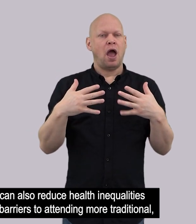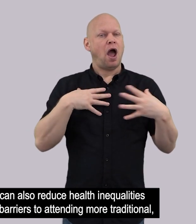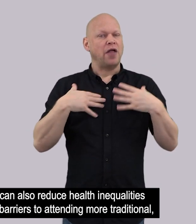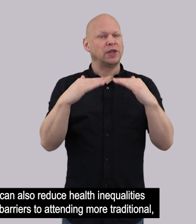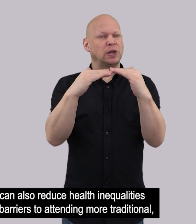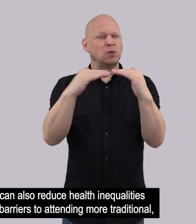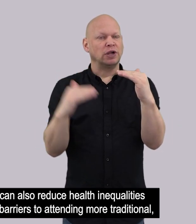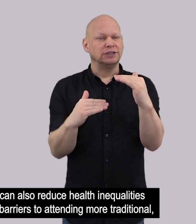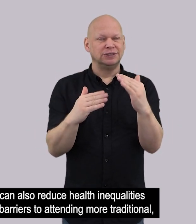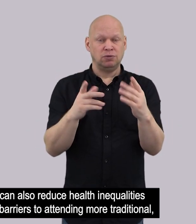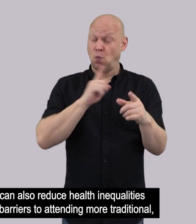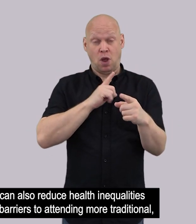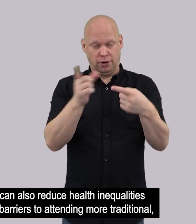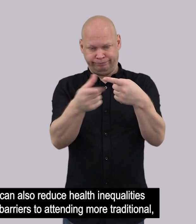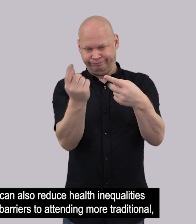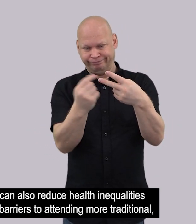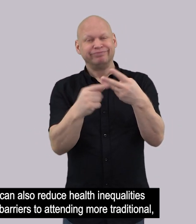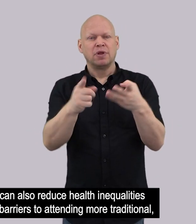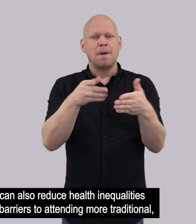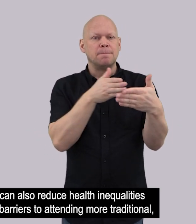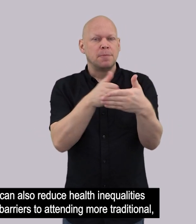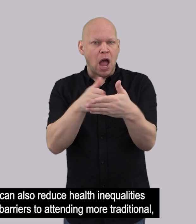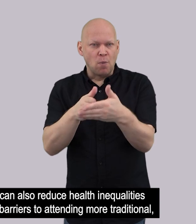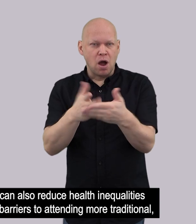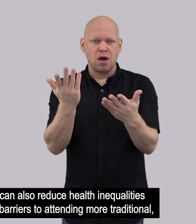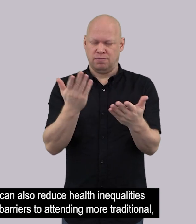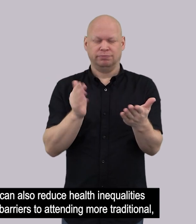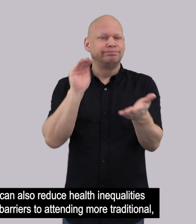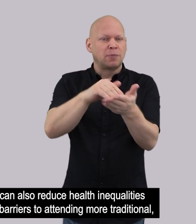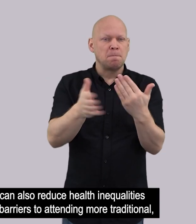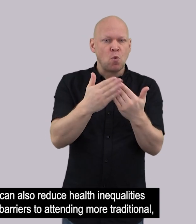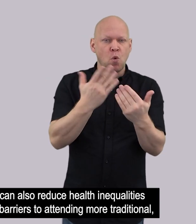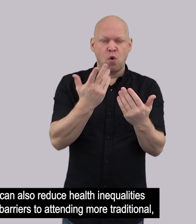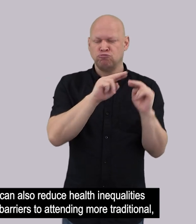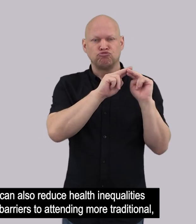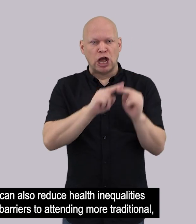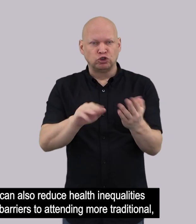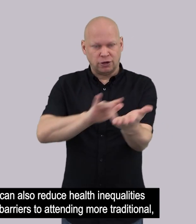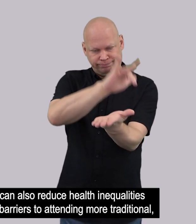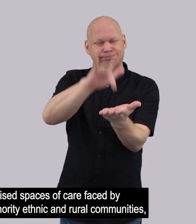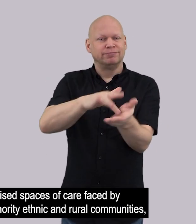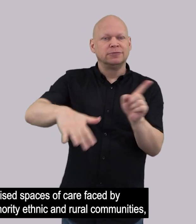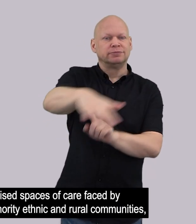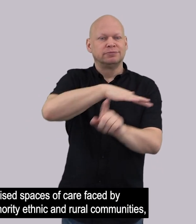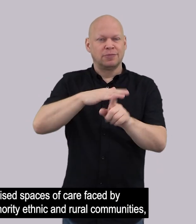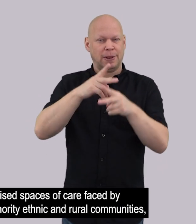Health hubs can also reduce health inequalities by addressing barriers to attending more traditional, centralised spaces of care faced by